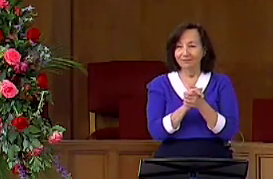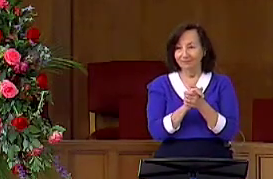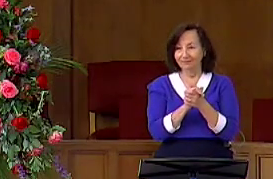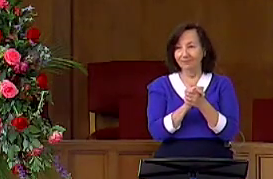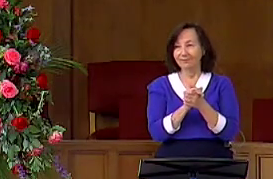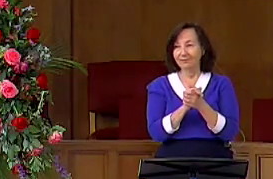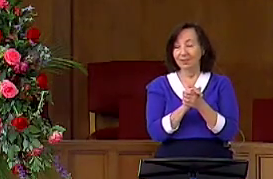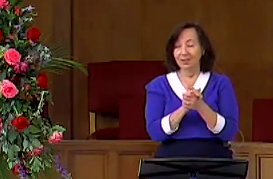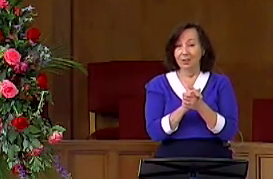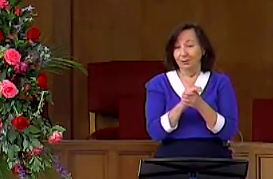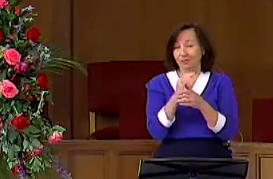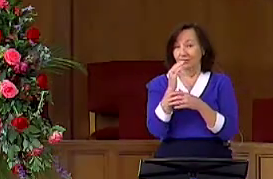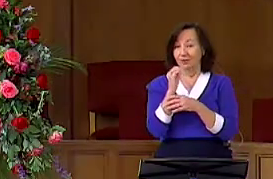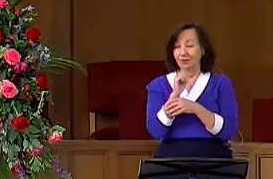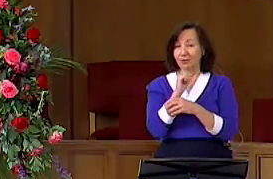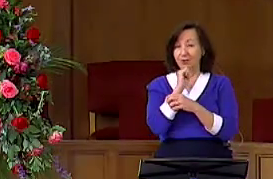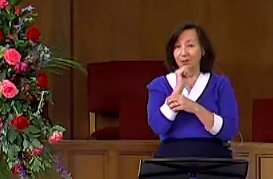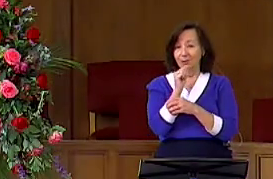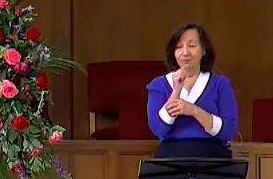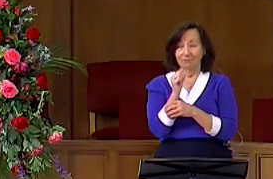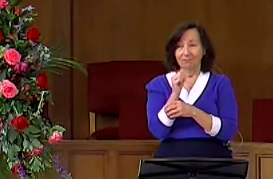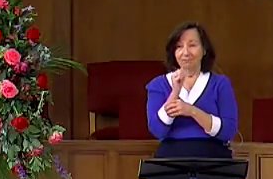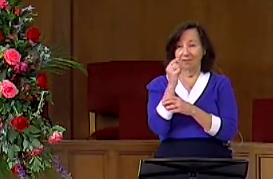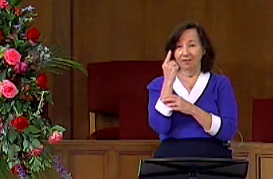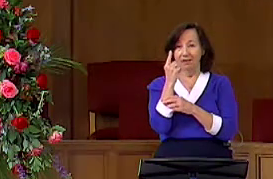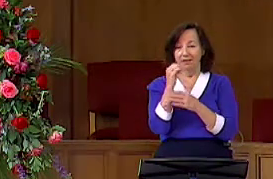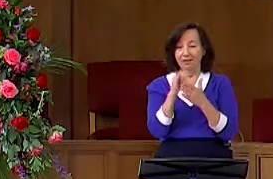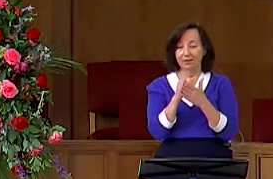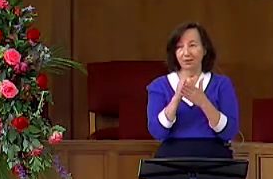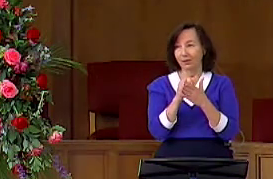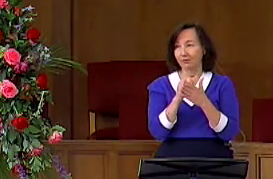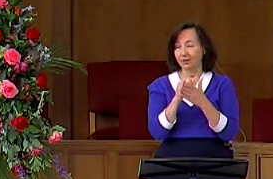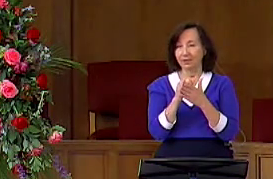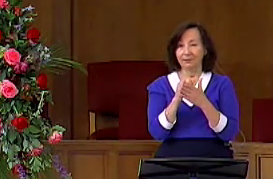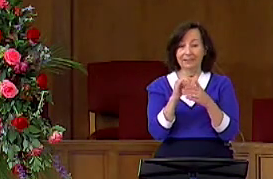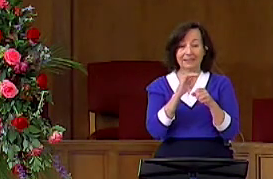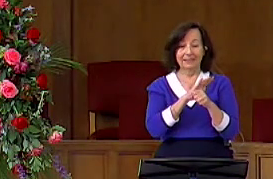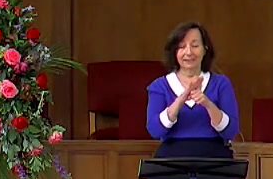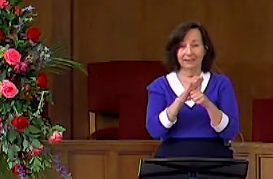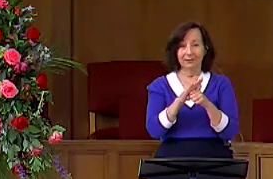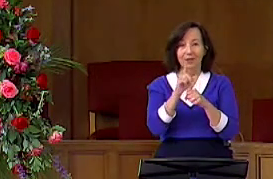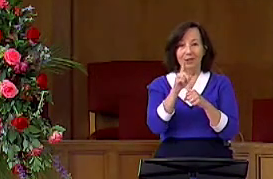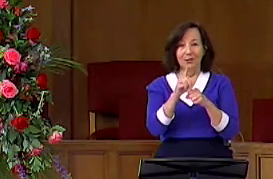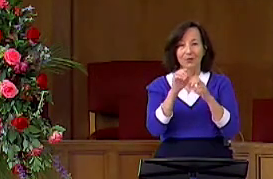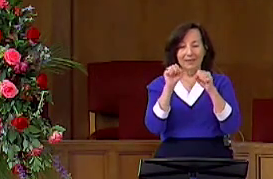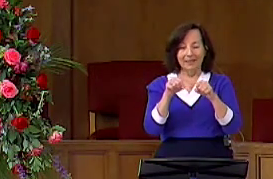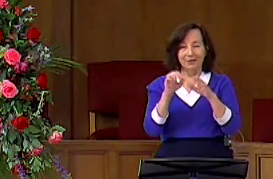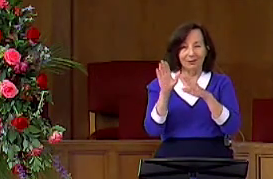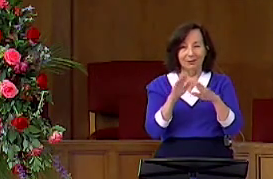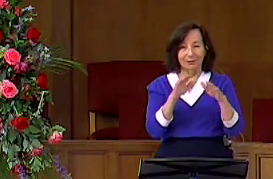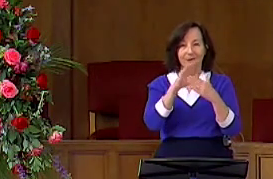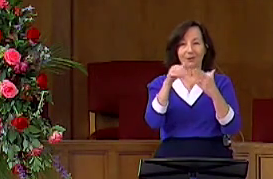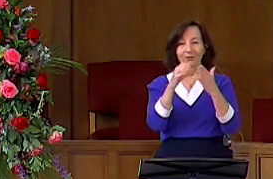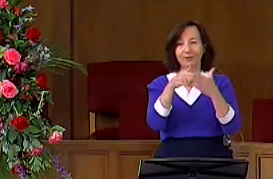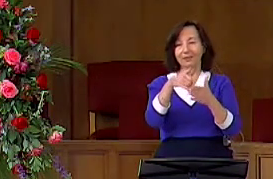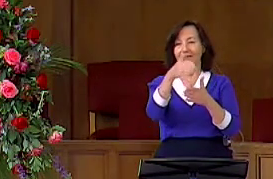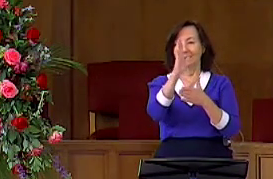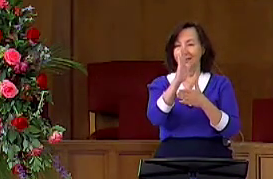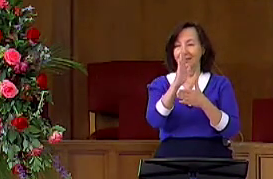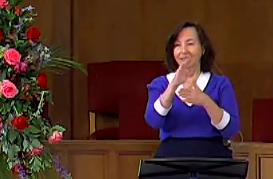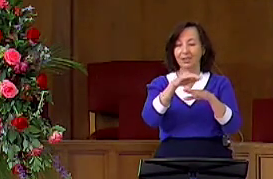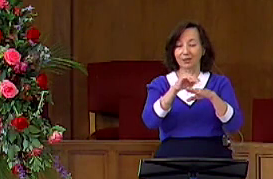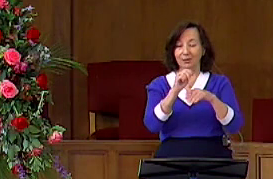So don't think that you're going to run out. You will be able to do all that God has called you to do.